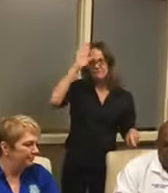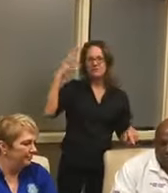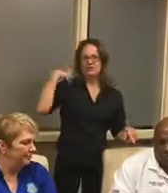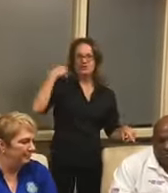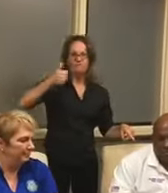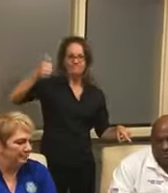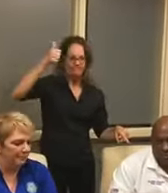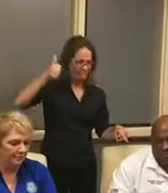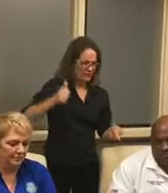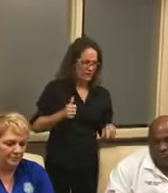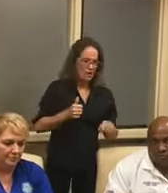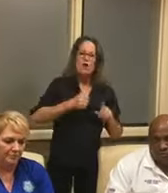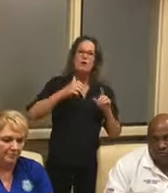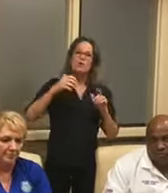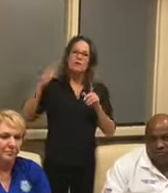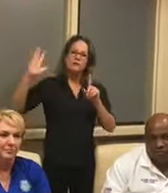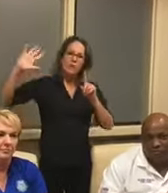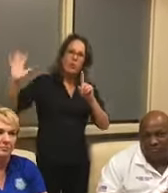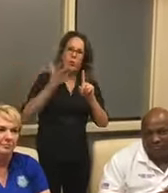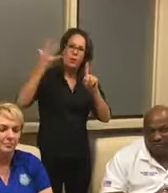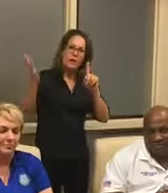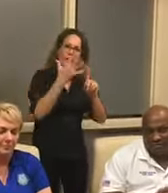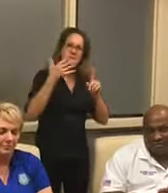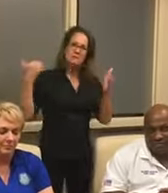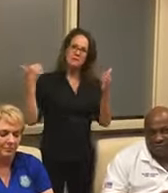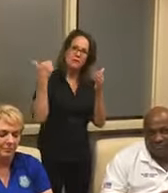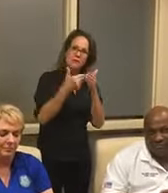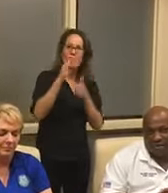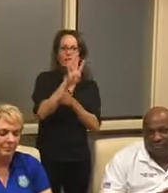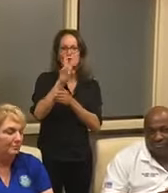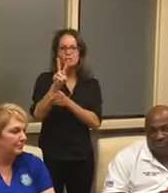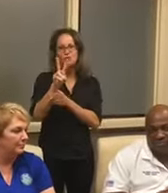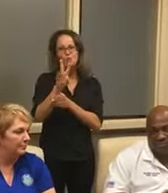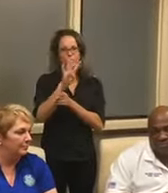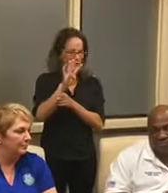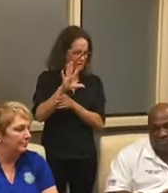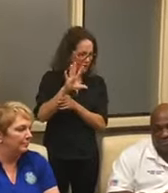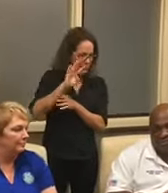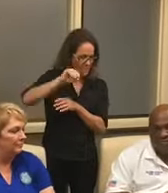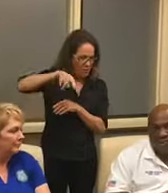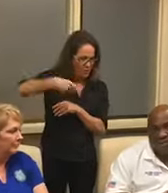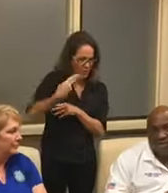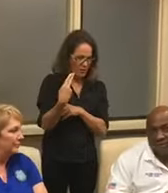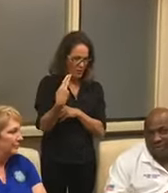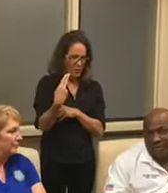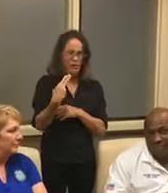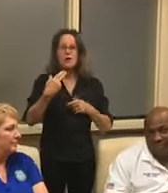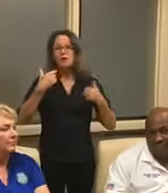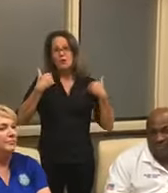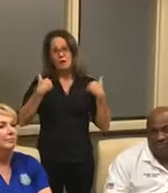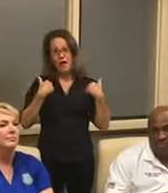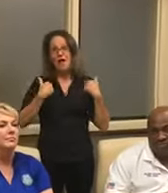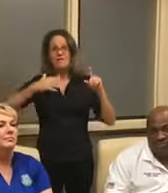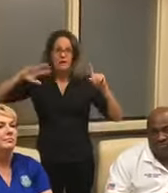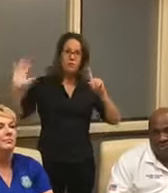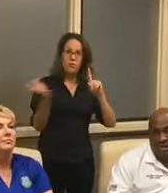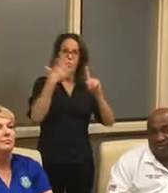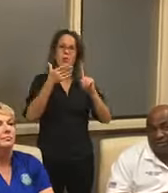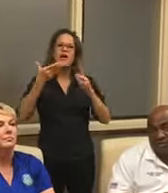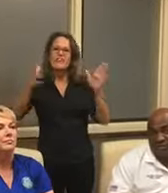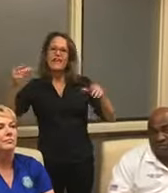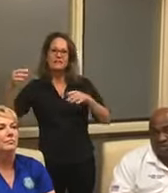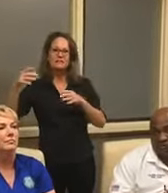with the wind speeds approaching 42 to 45 miles an hour, we have the problems of flying debris. We have problems of